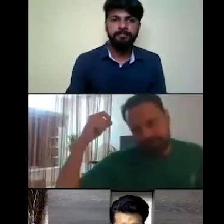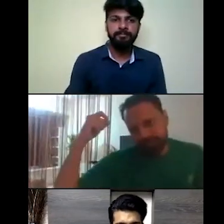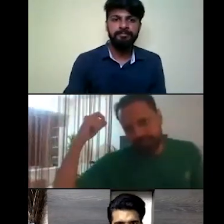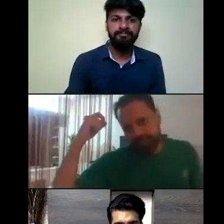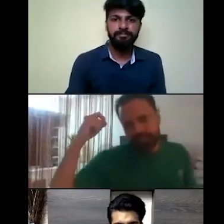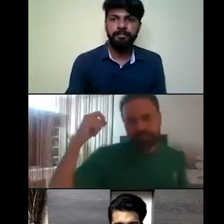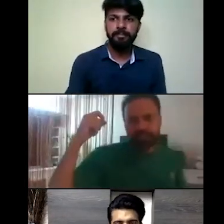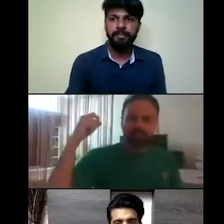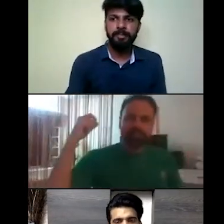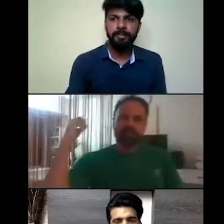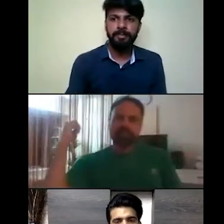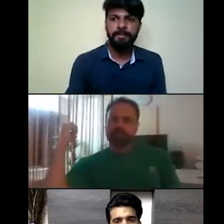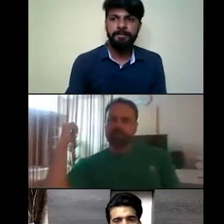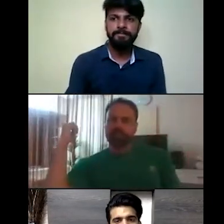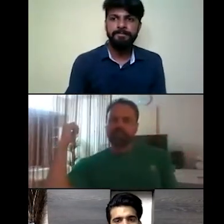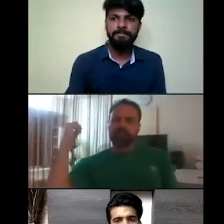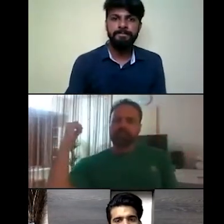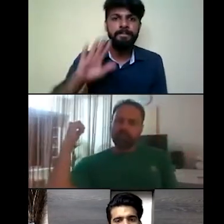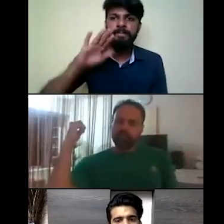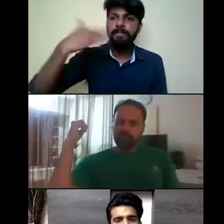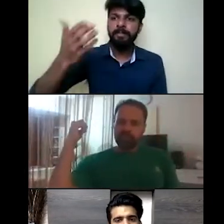problem.